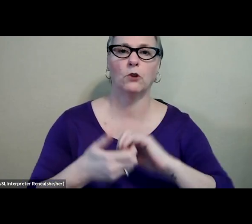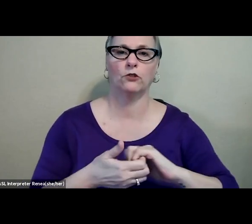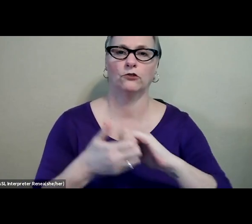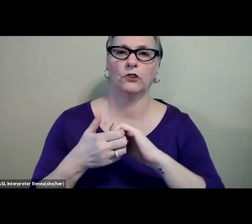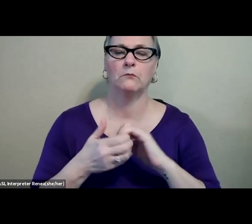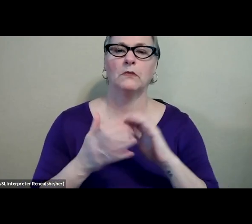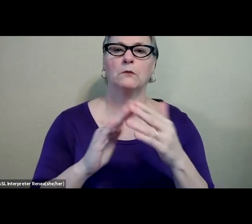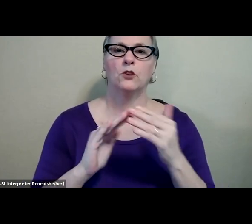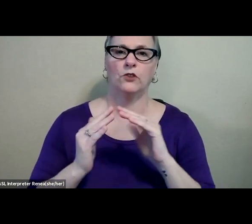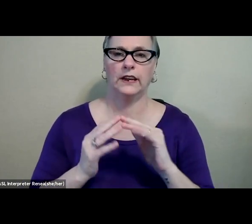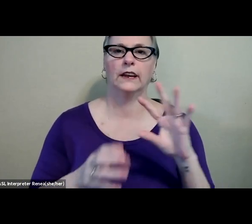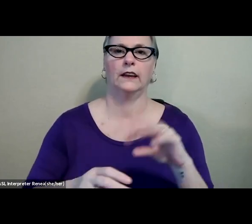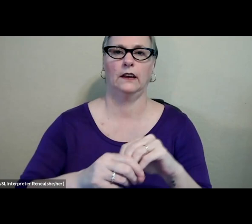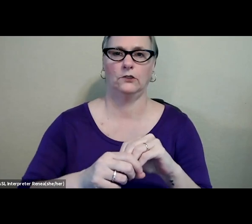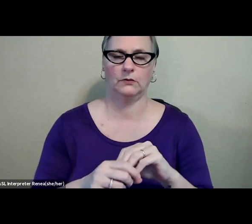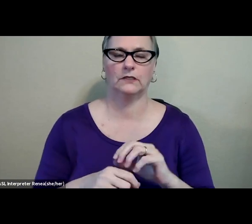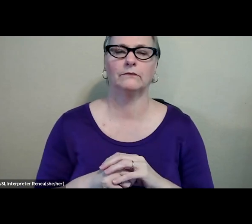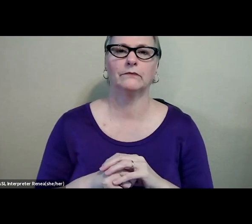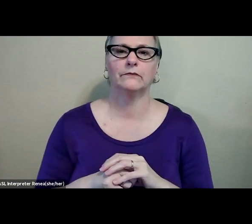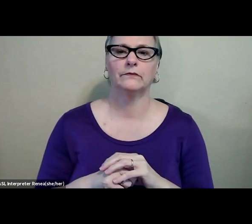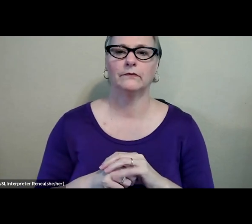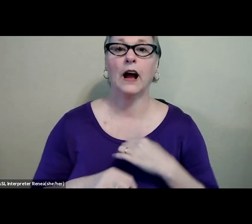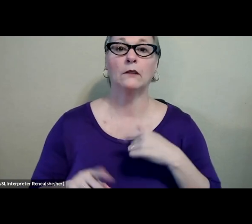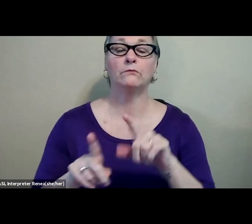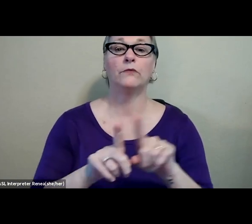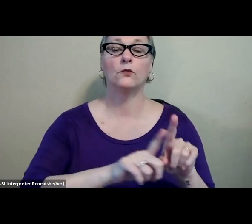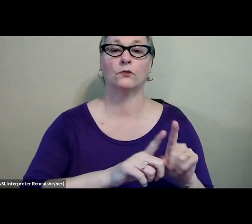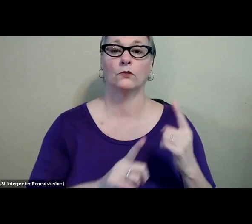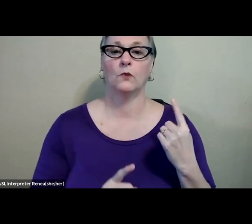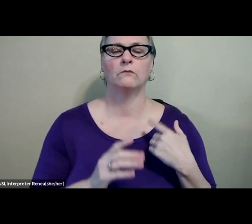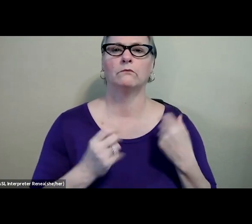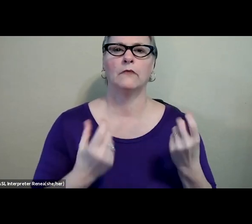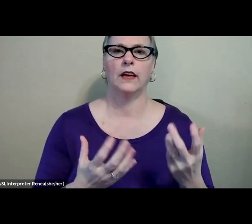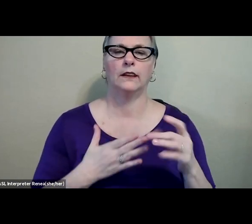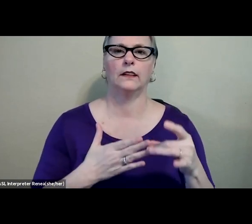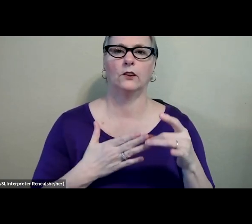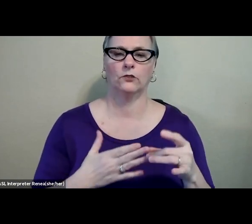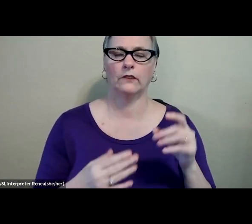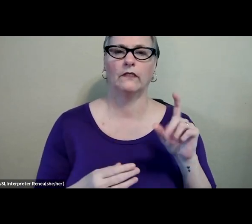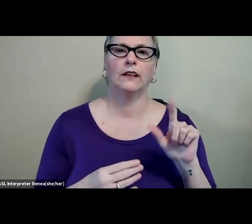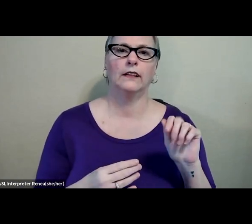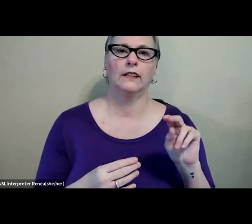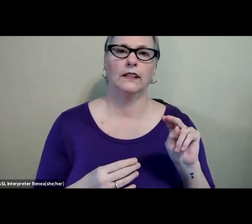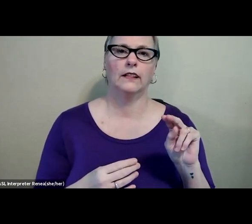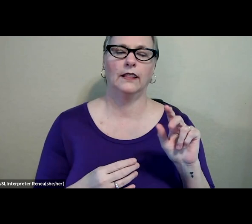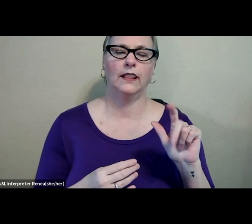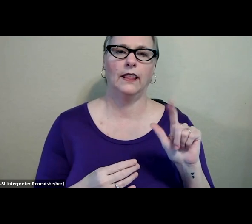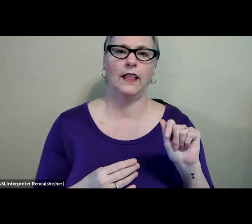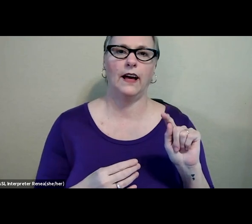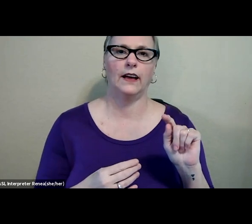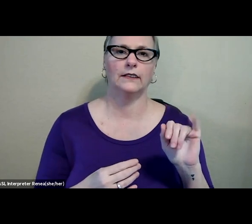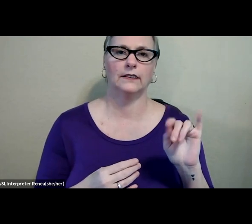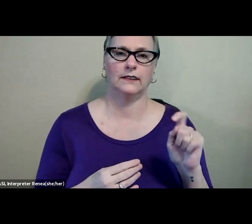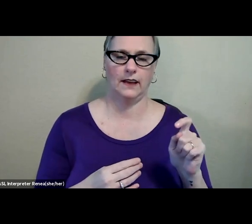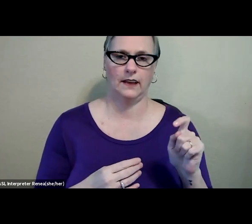i'm also one of the many leaders of our latinx employee resource group within our agency